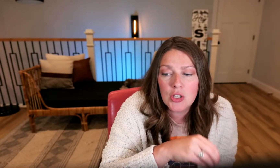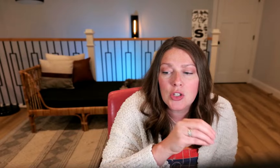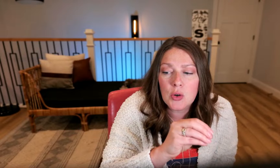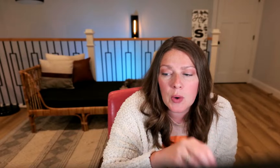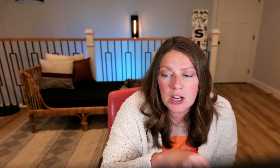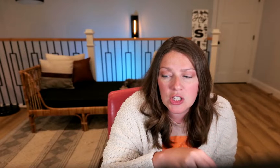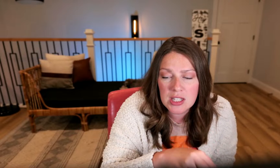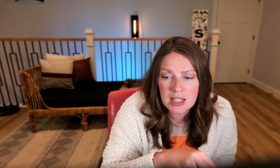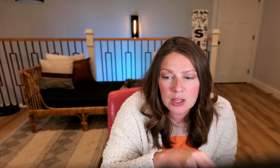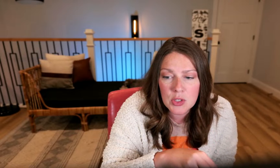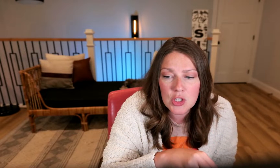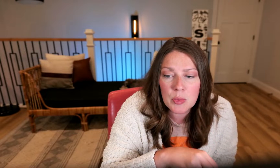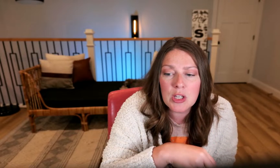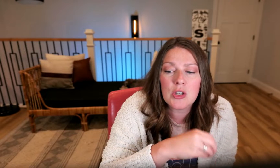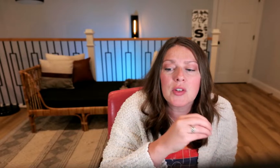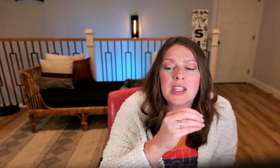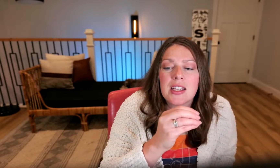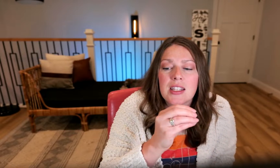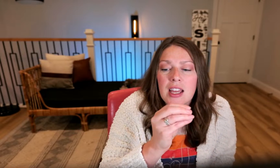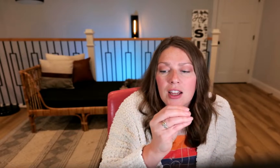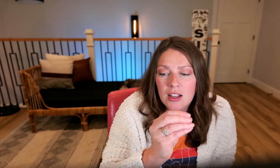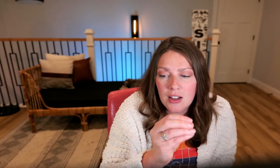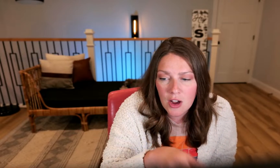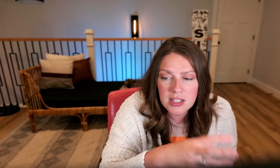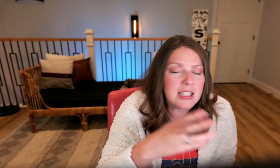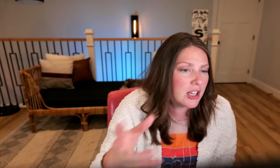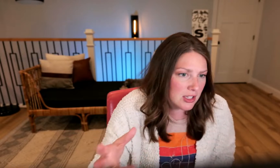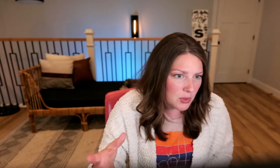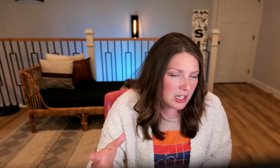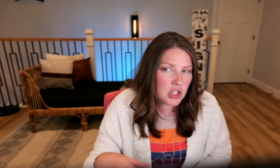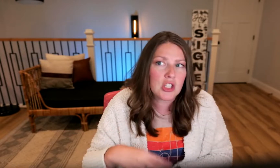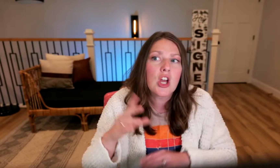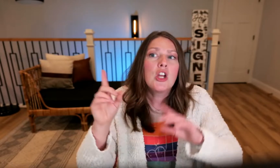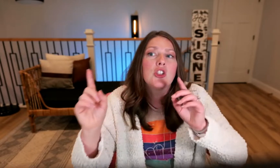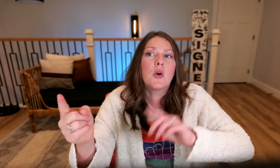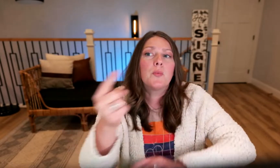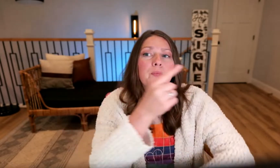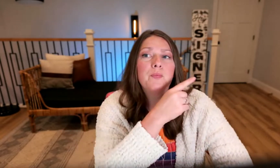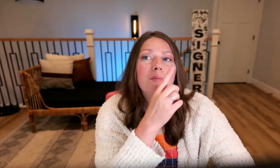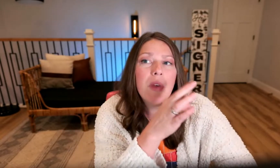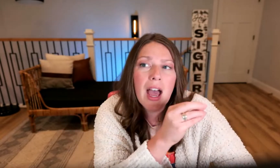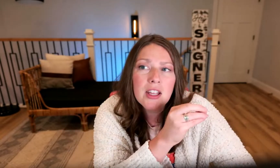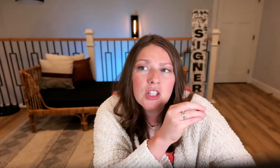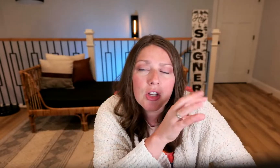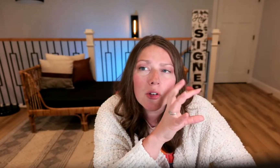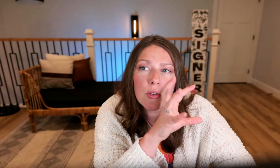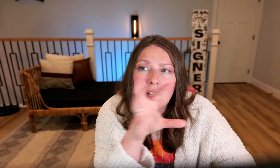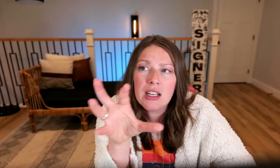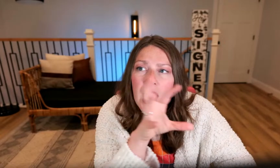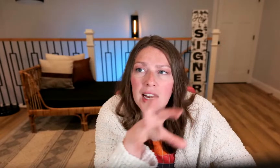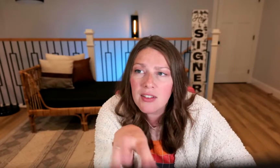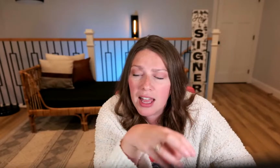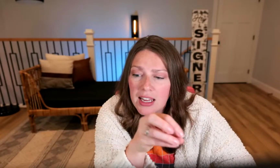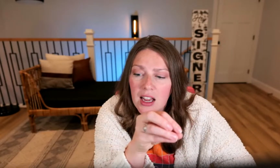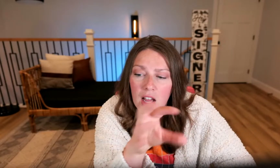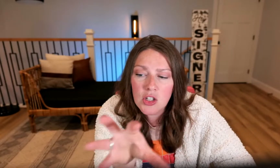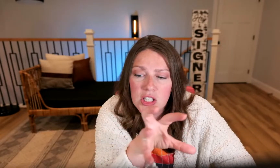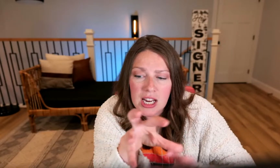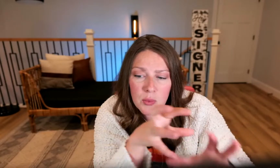To arrange the sign language interpreting services, contact guest relations. So as you can kind of understand with